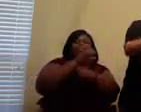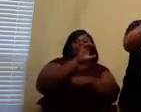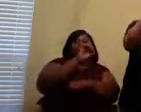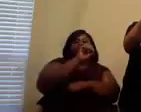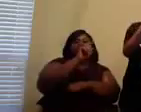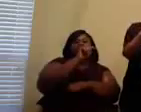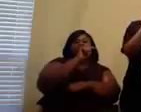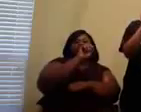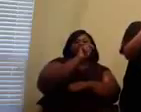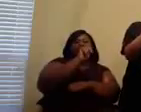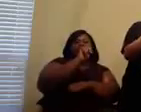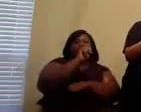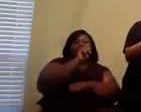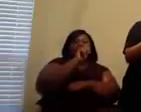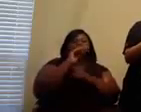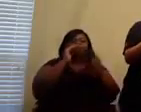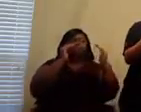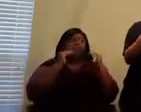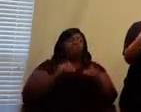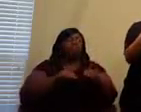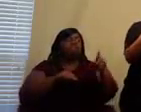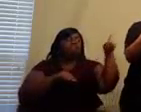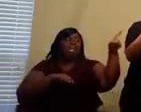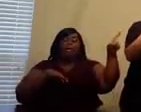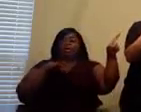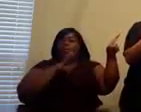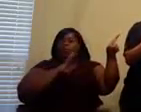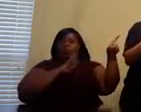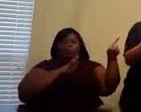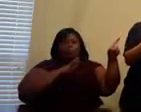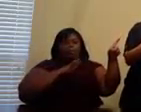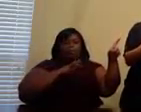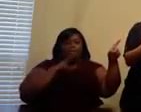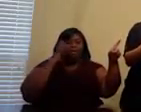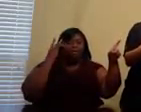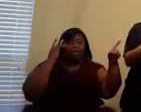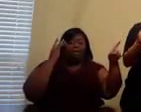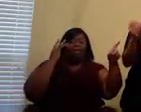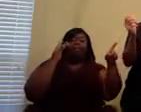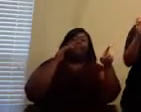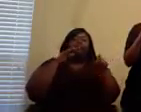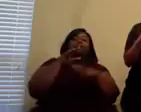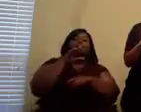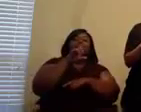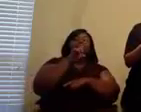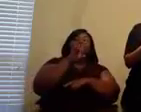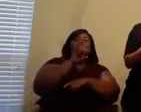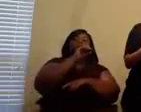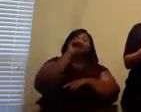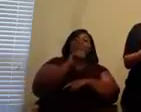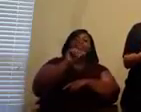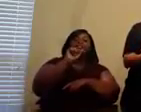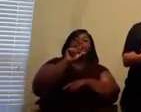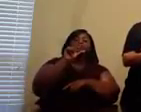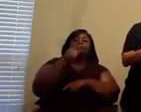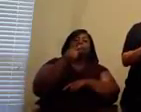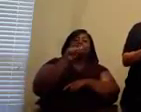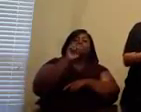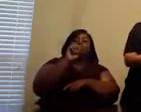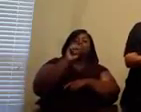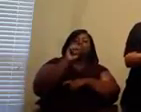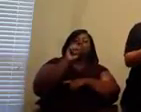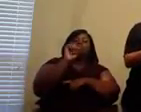This right here is our best friend because it is 100% algae and is infused with negative ions.